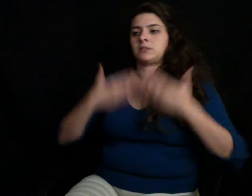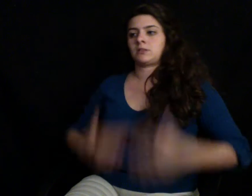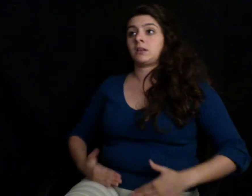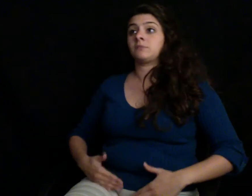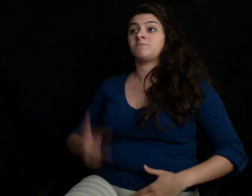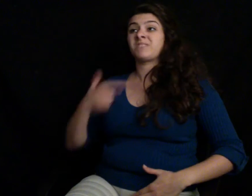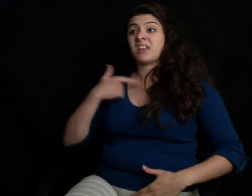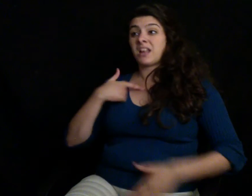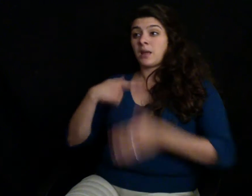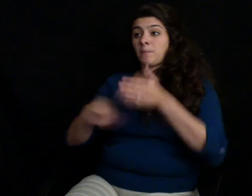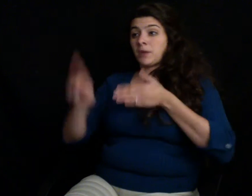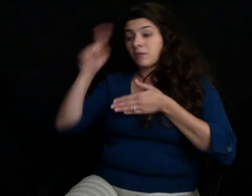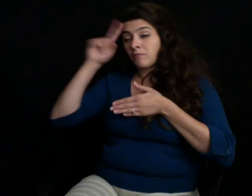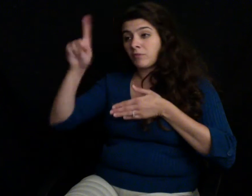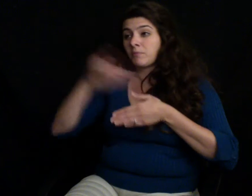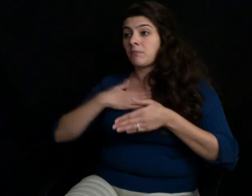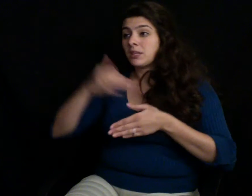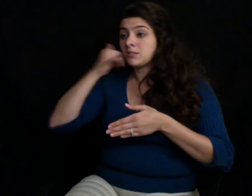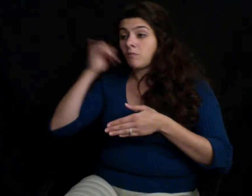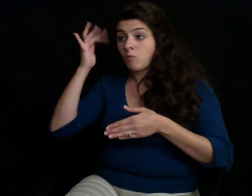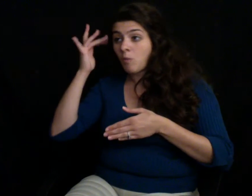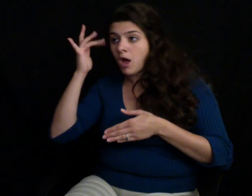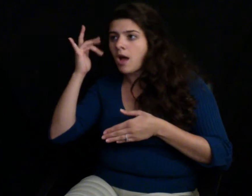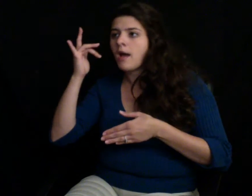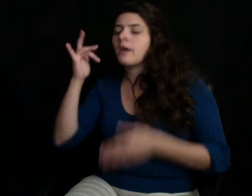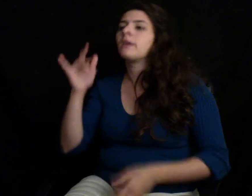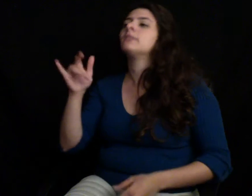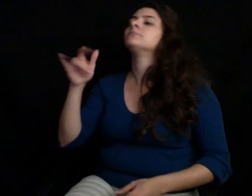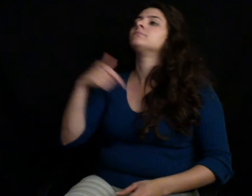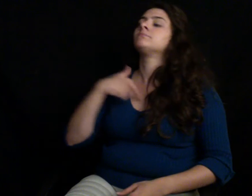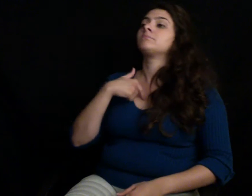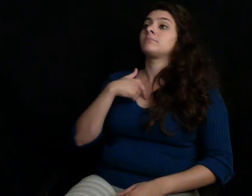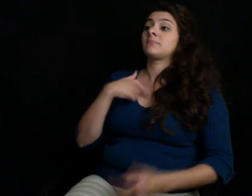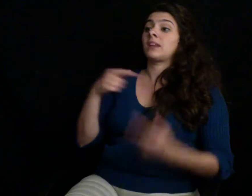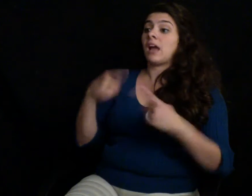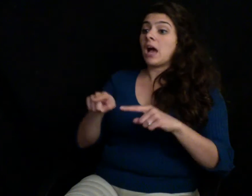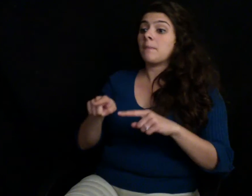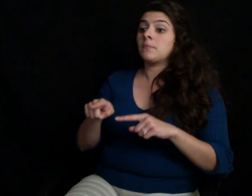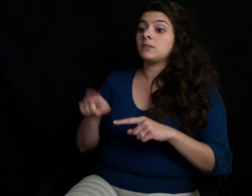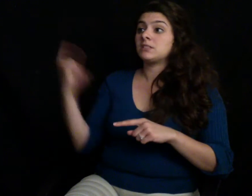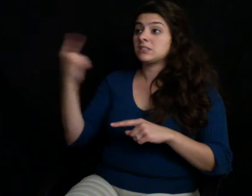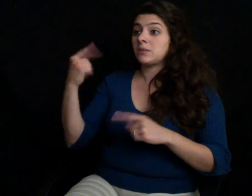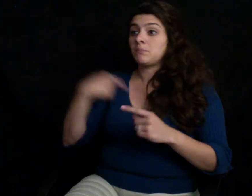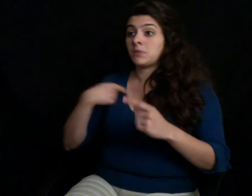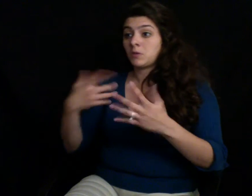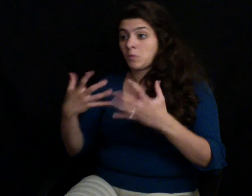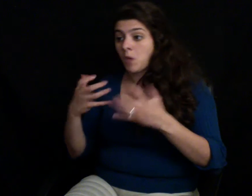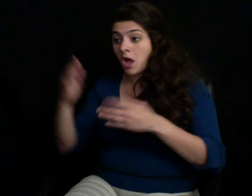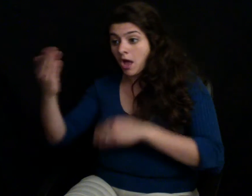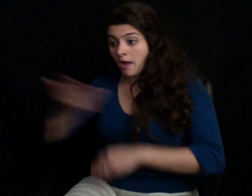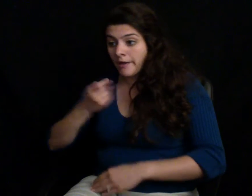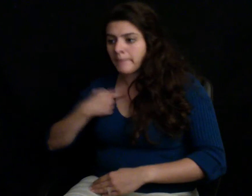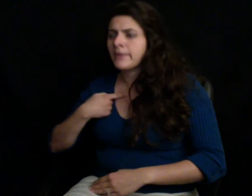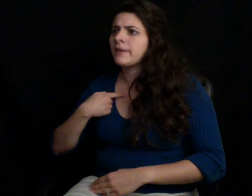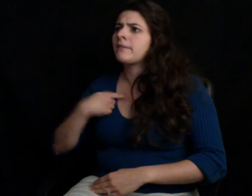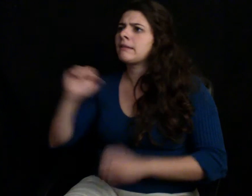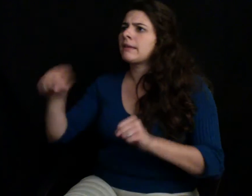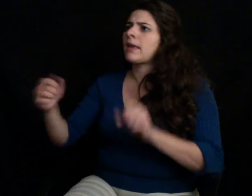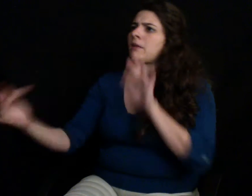tell me that I get a gig. Or if my mama called me, I gotta be able to stay in touch with her because she would whip my ass if she found out